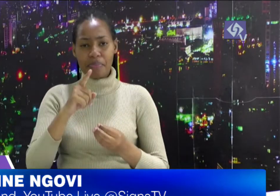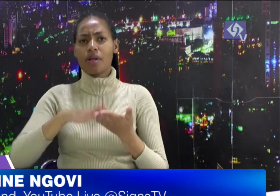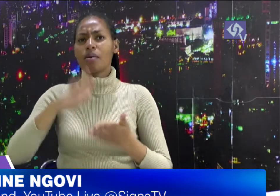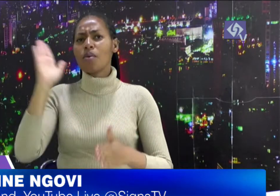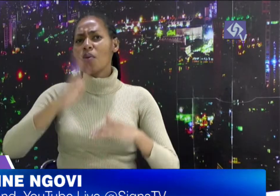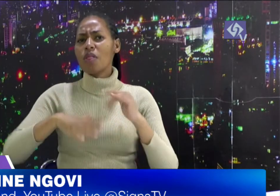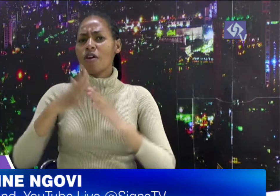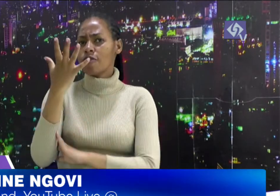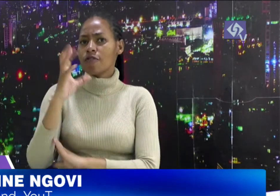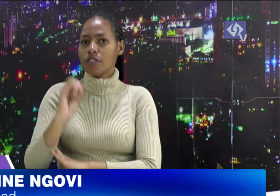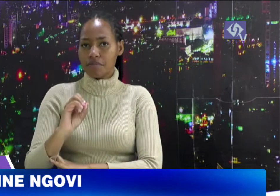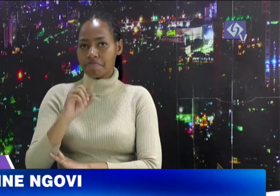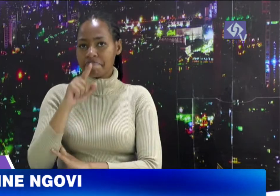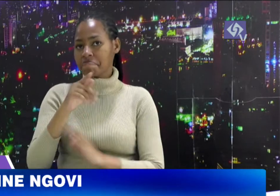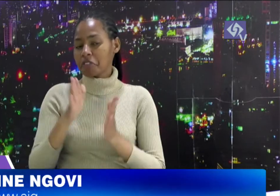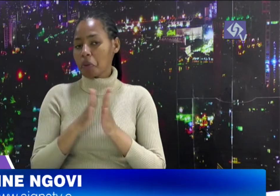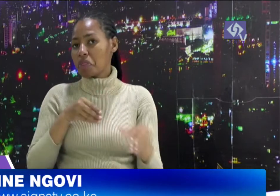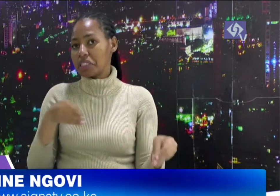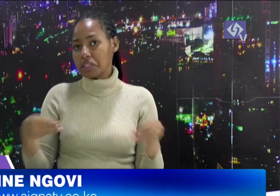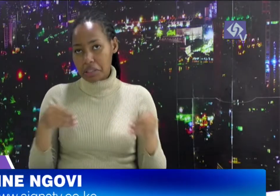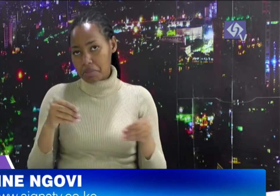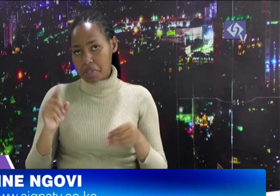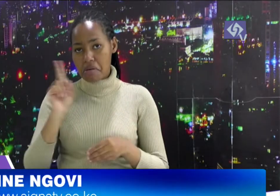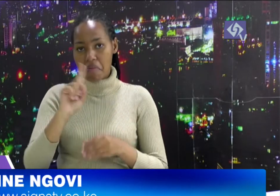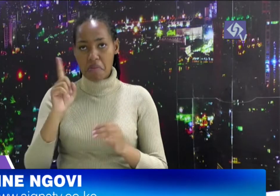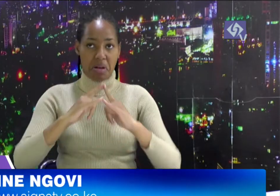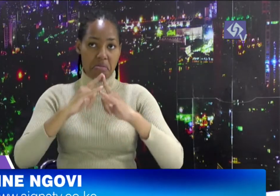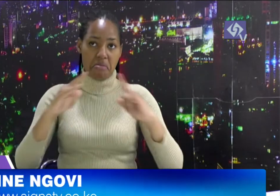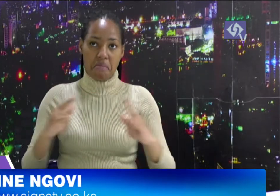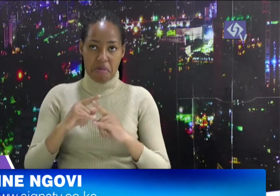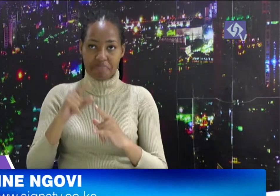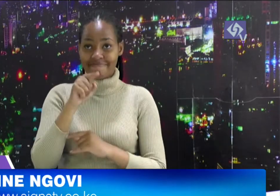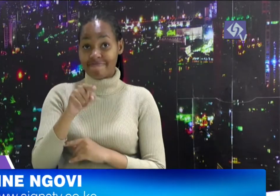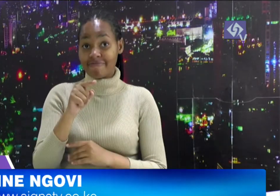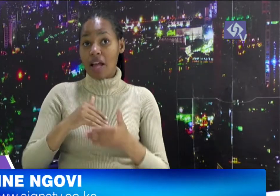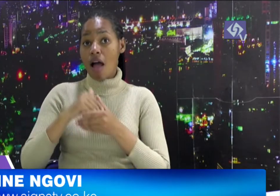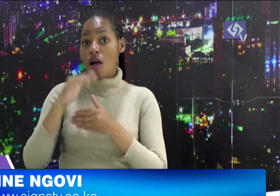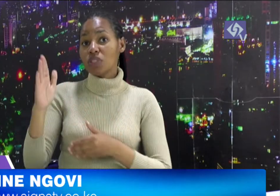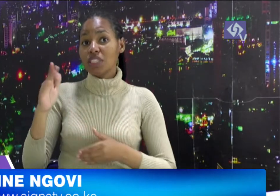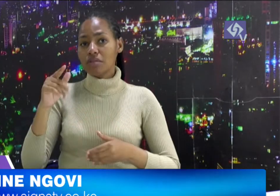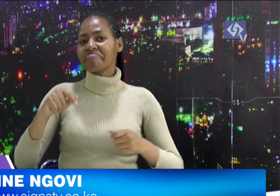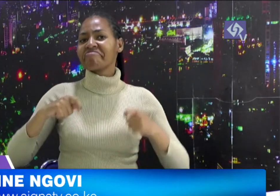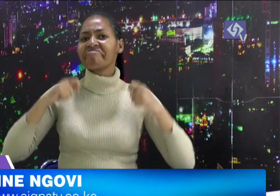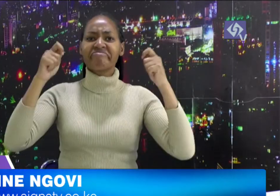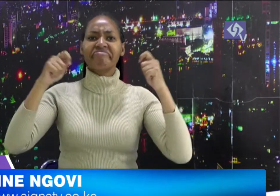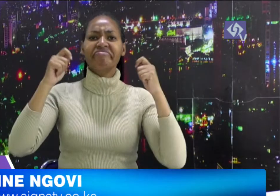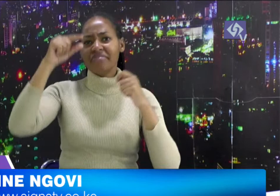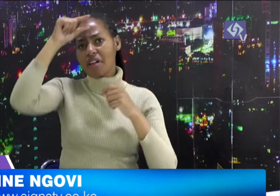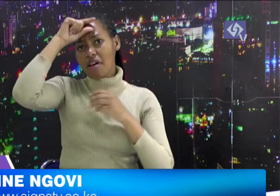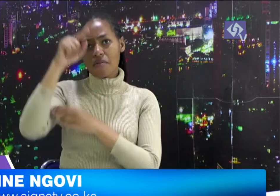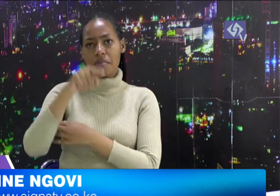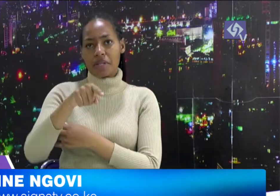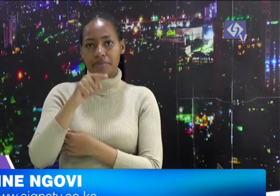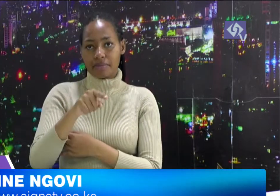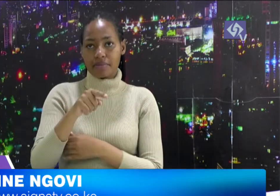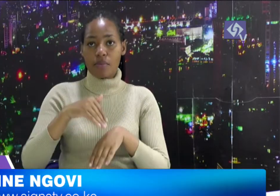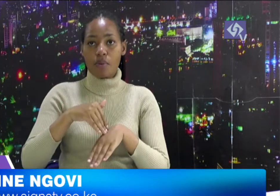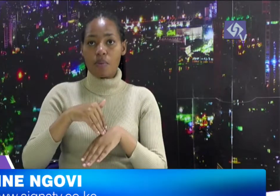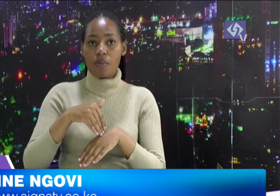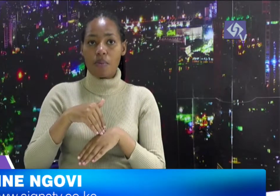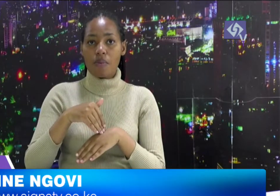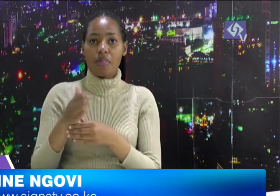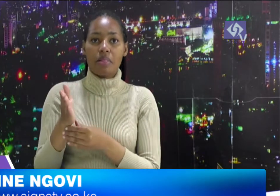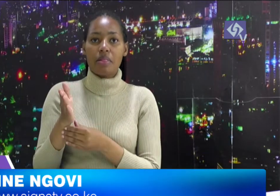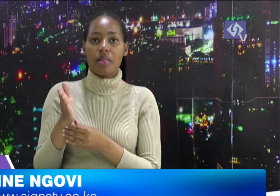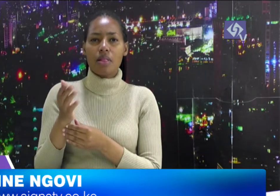first news item. More than 50 vendors with disabilities in Nairobi camped outside Governor Johnson Sakaja's